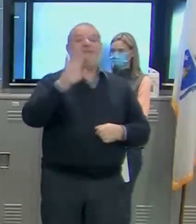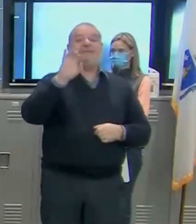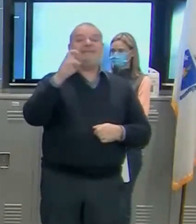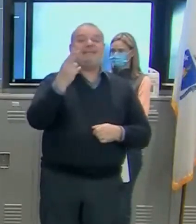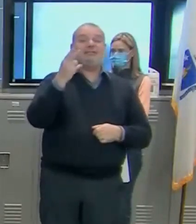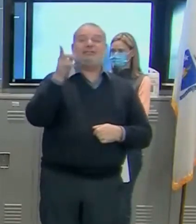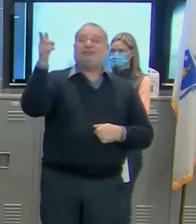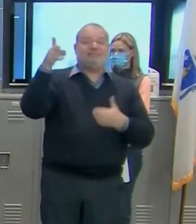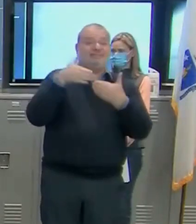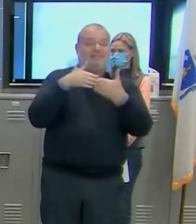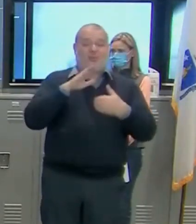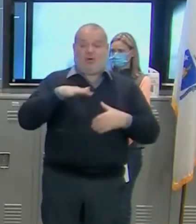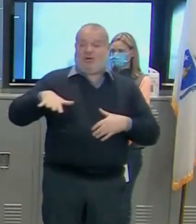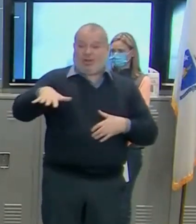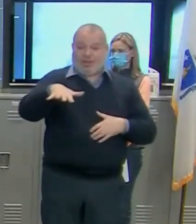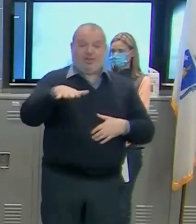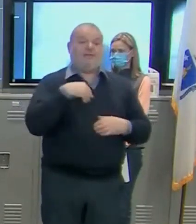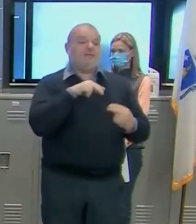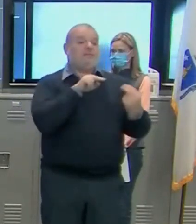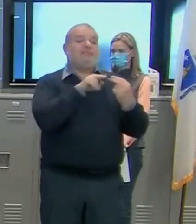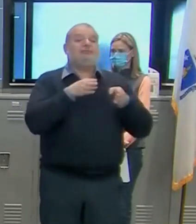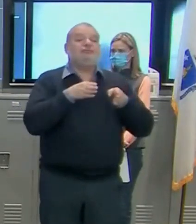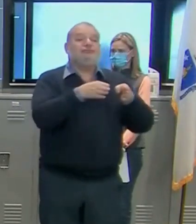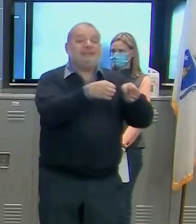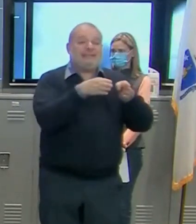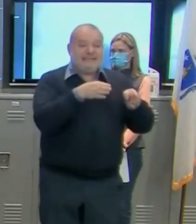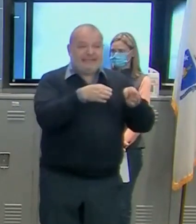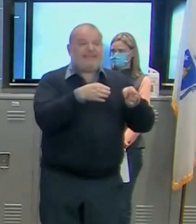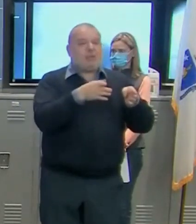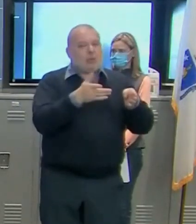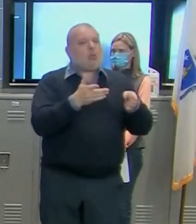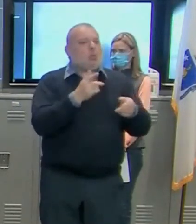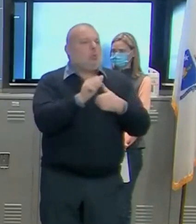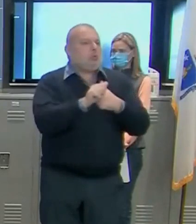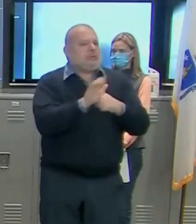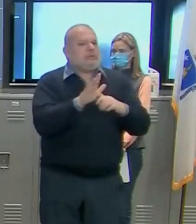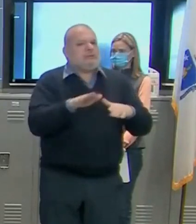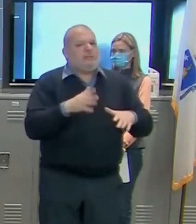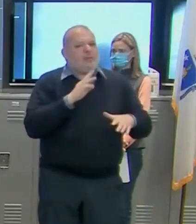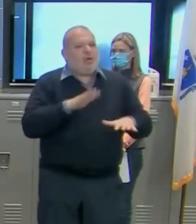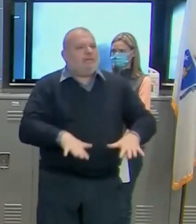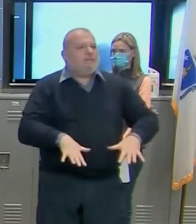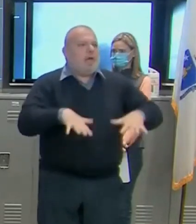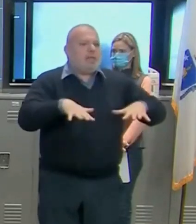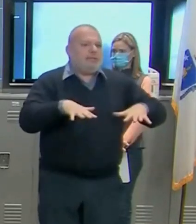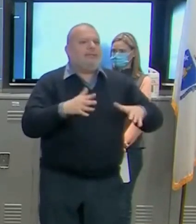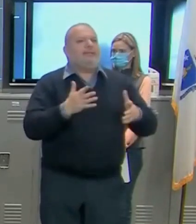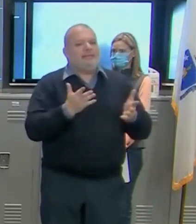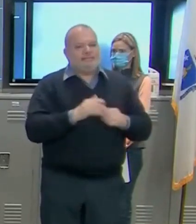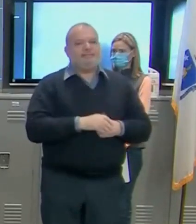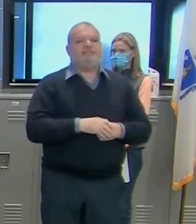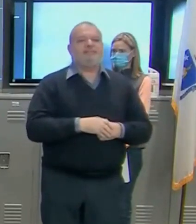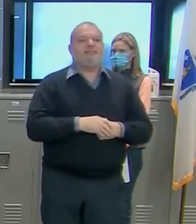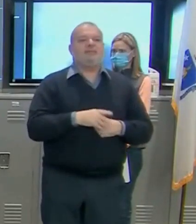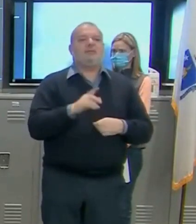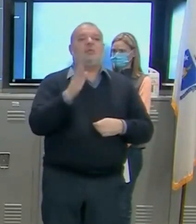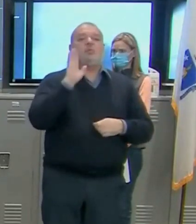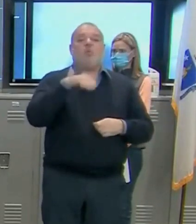lines. Additionally, the type of snow that we have gotten is a very powdery one, and combined with the high winds has created a problem with snow